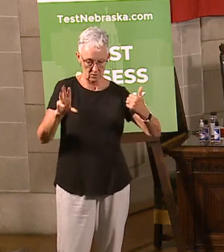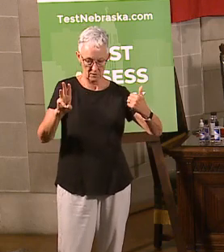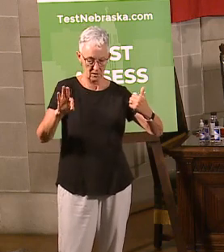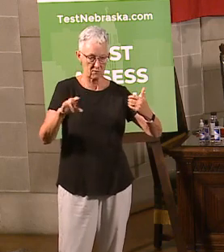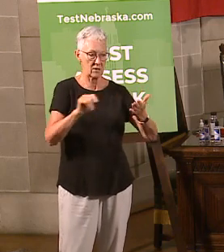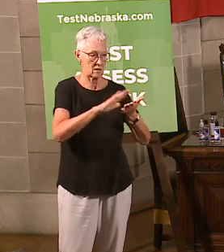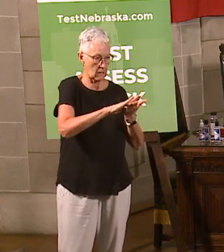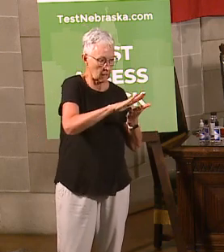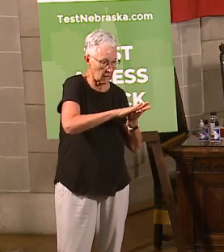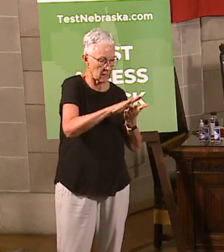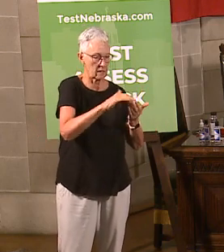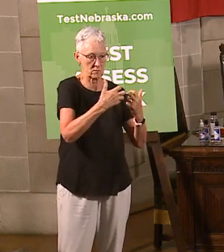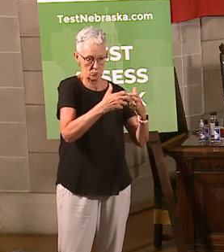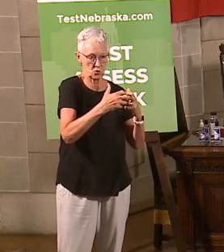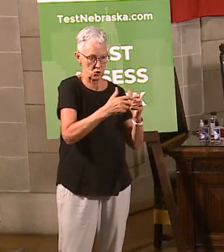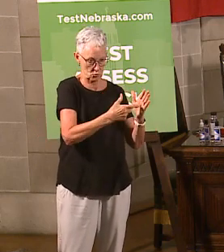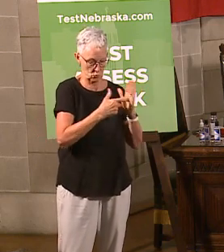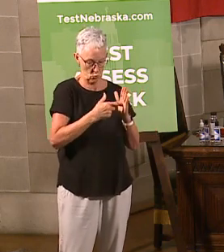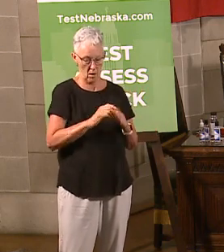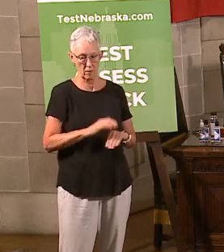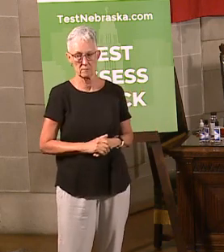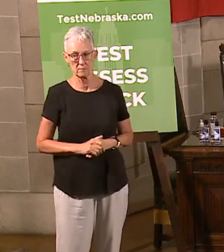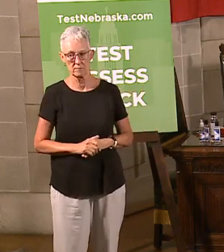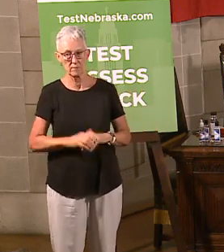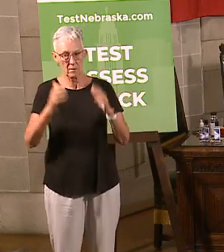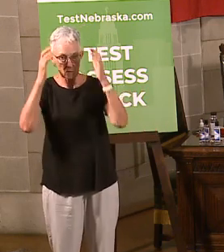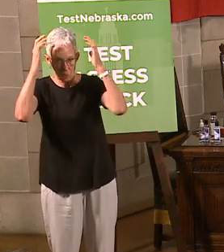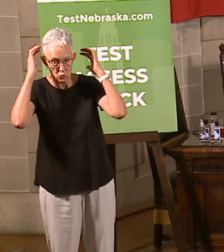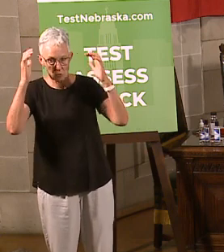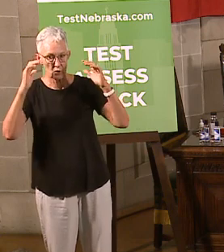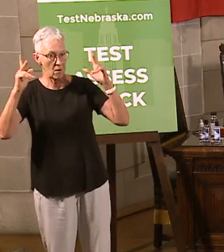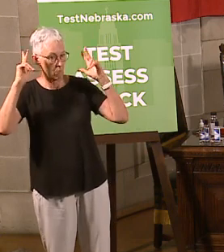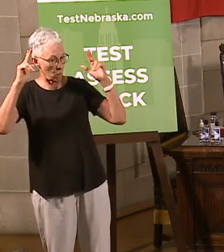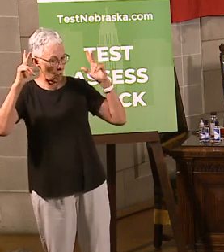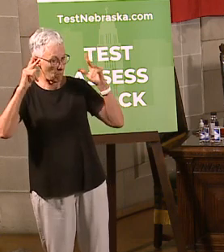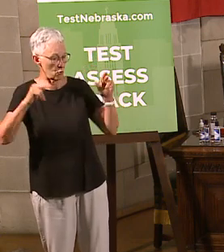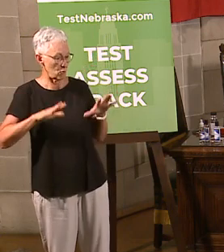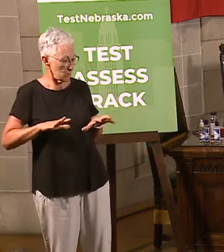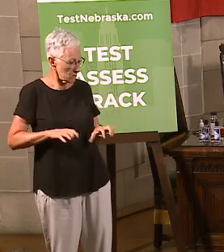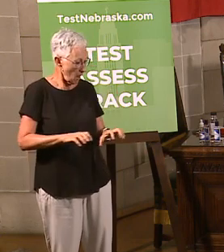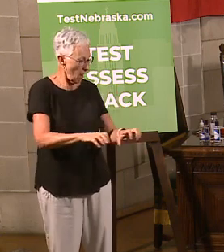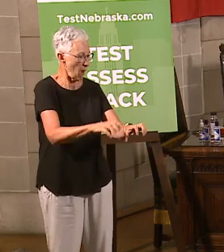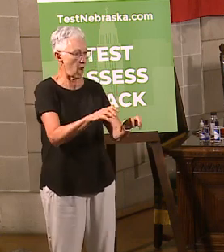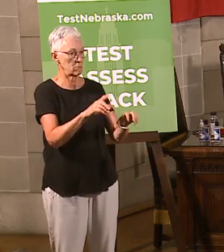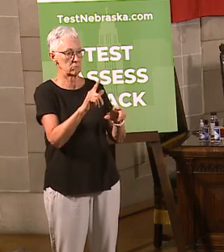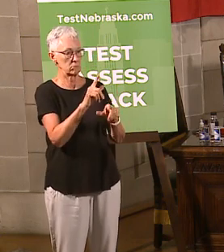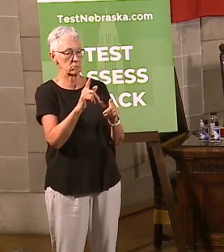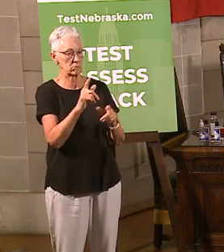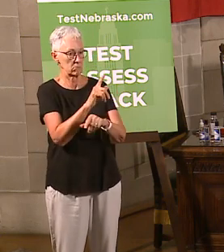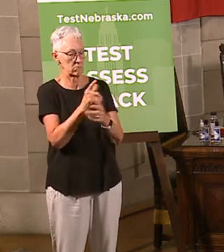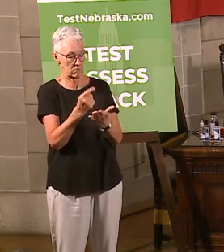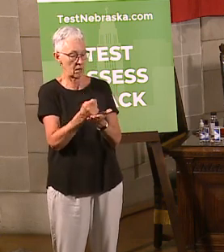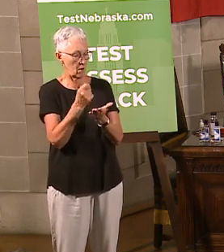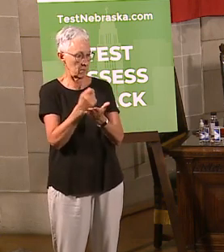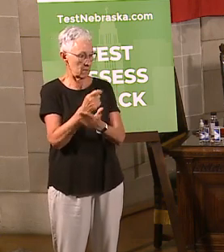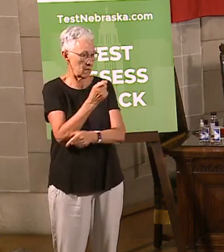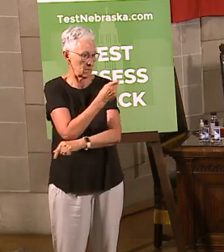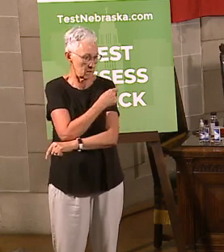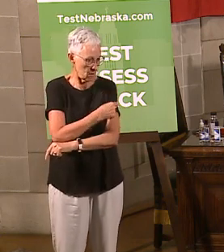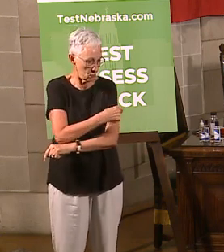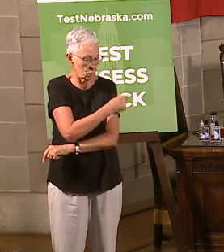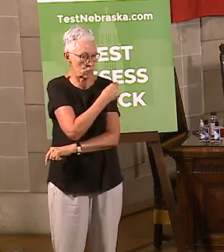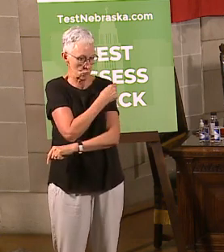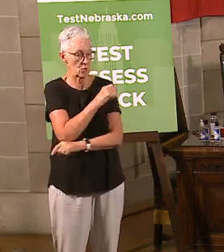applies. Salons, barbershops, massage therapy services, tattoo parlors, body art, limited to 75% of the